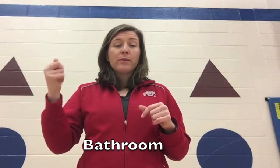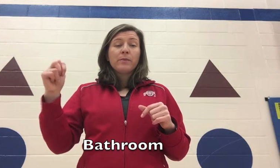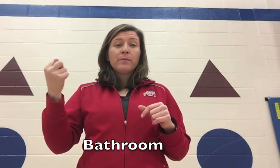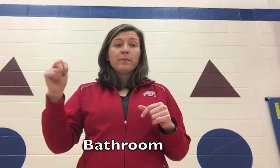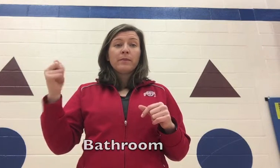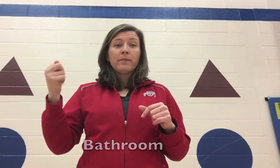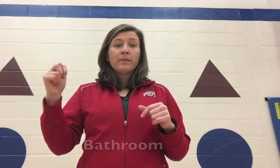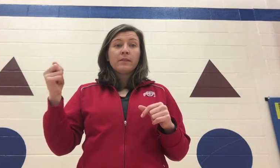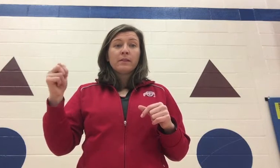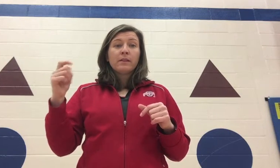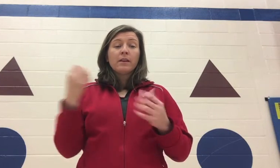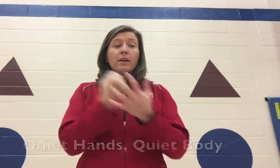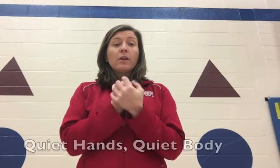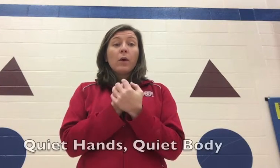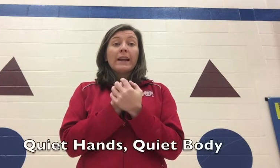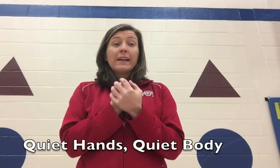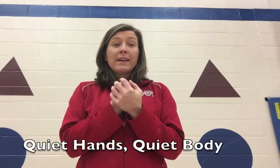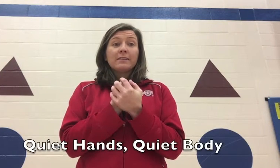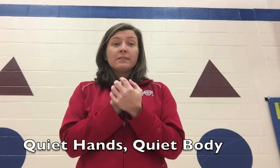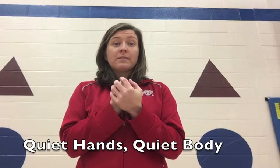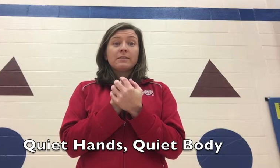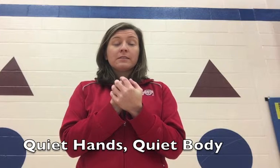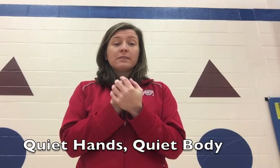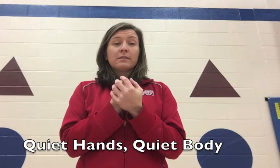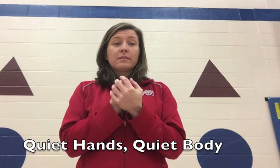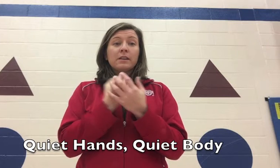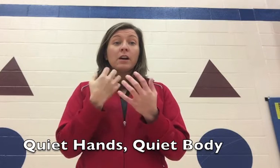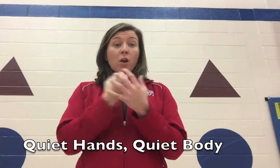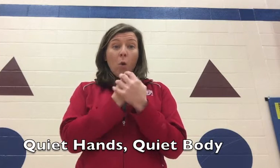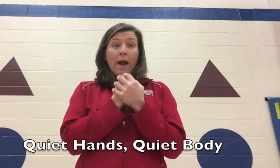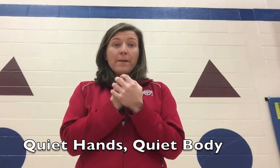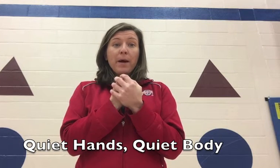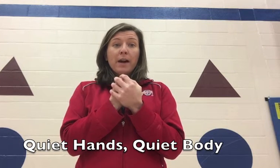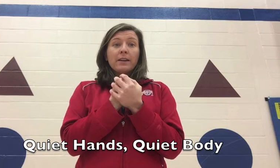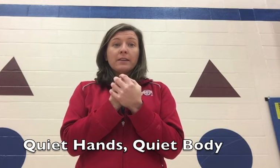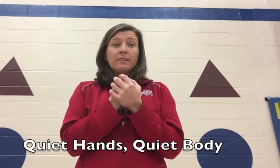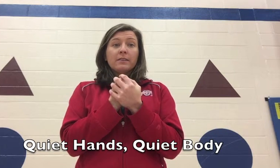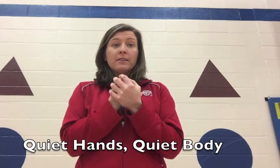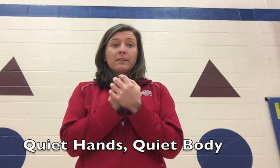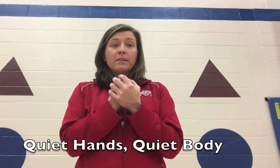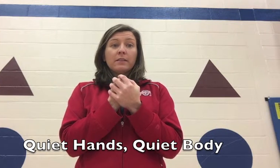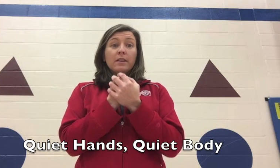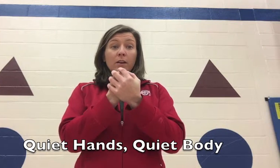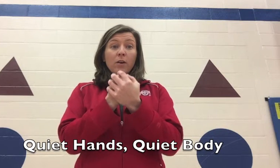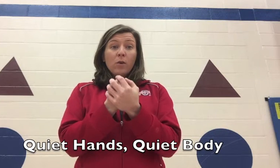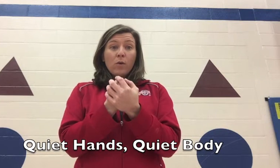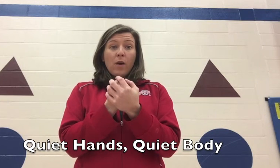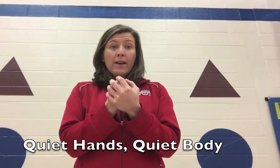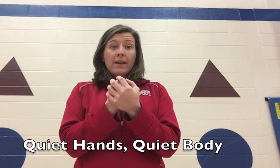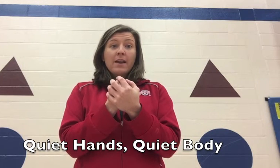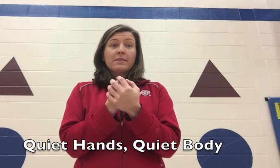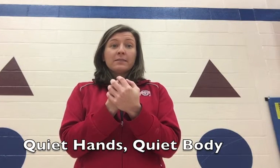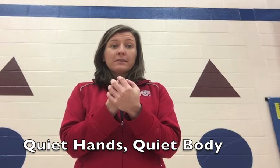Bathroom. Quiet hands. Quiet body. Quiet hands.